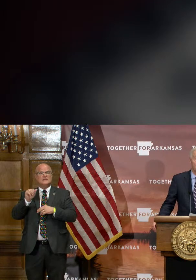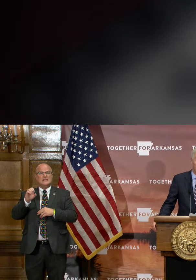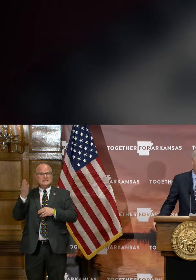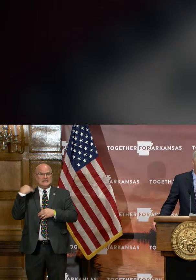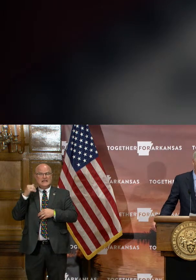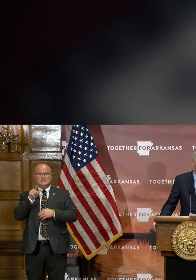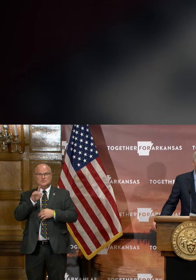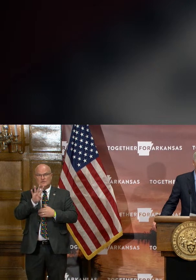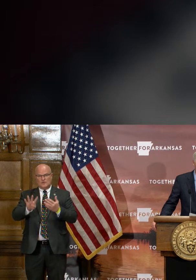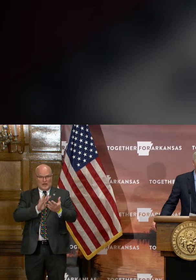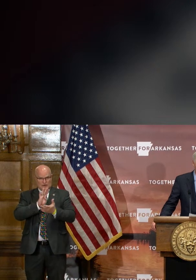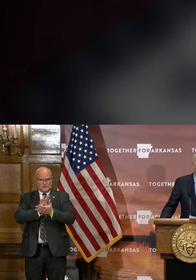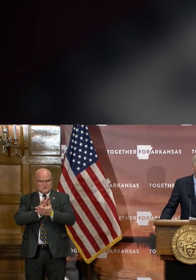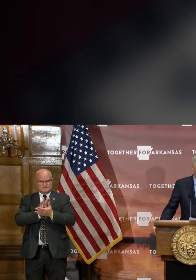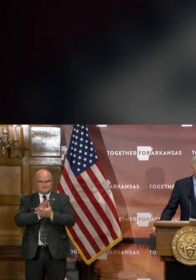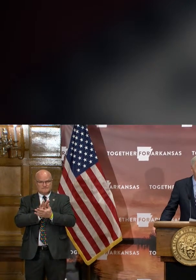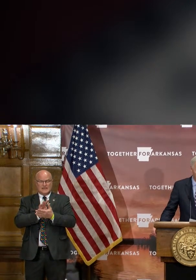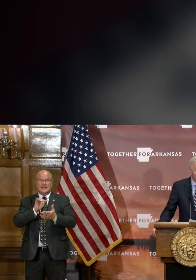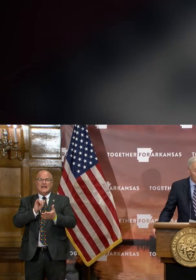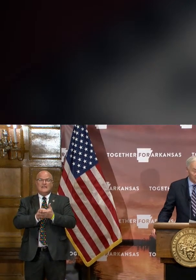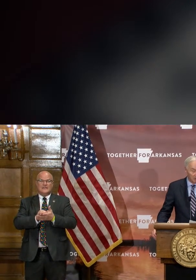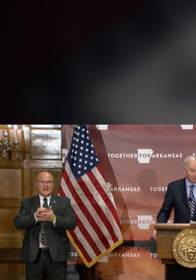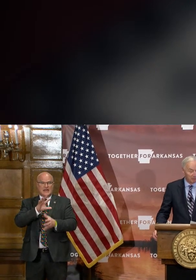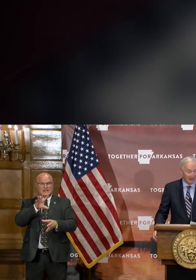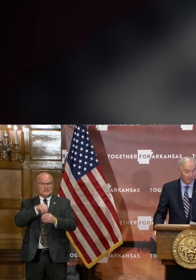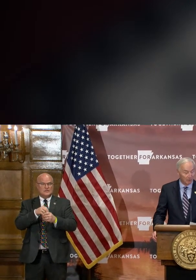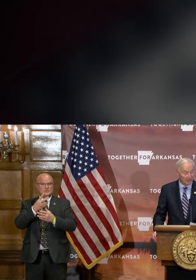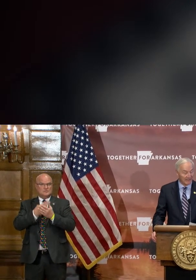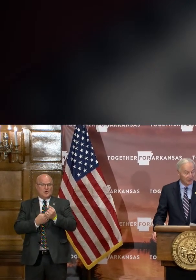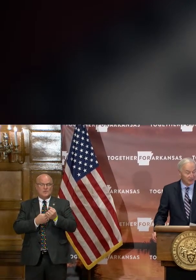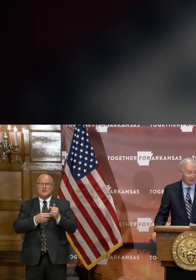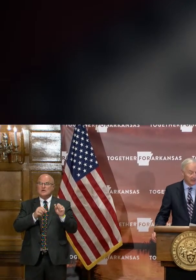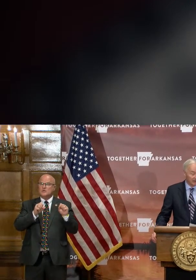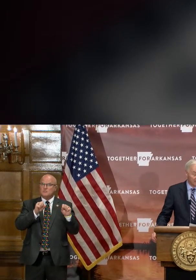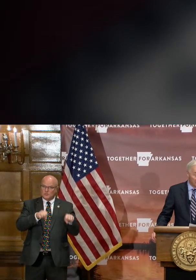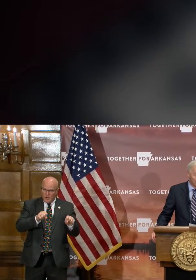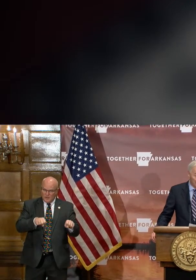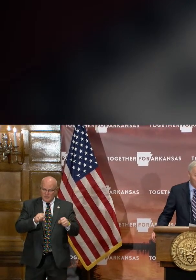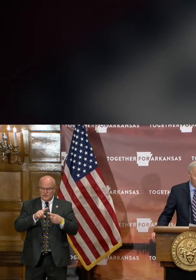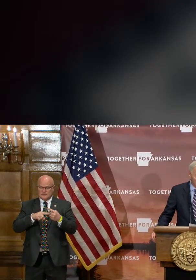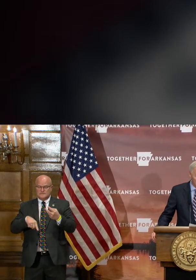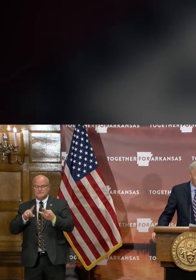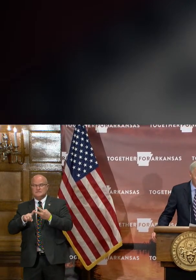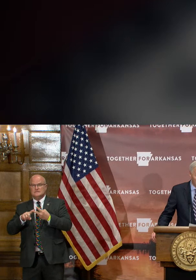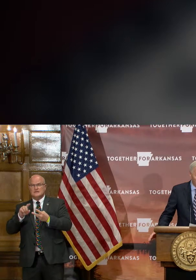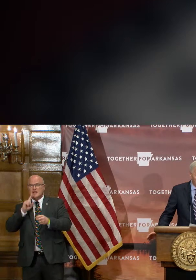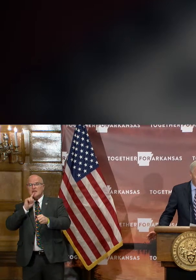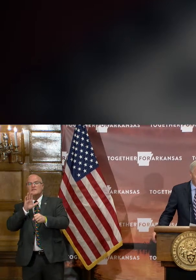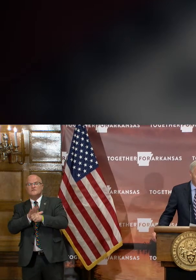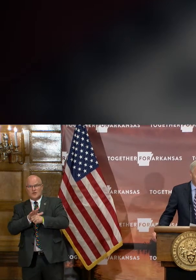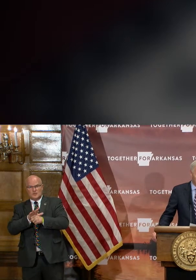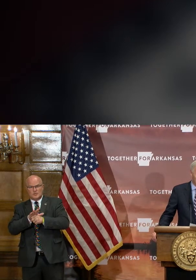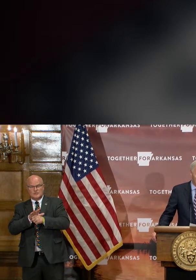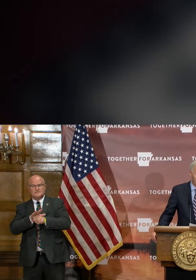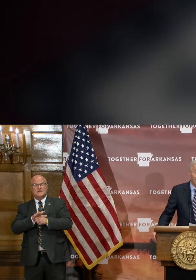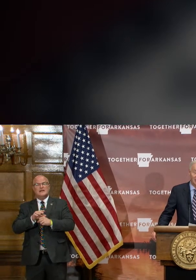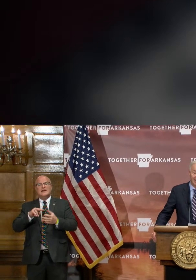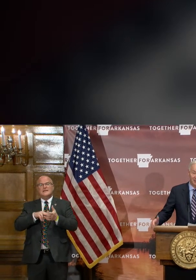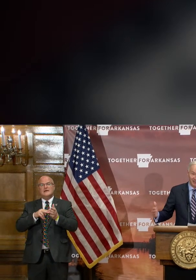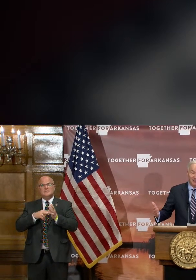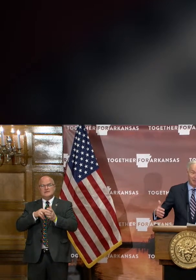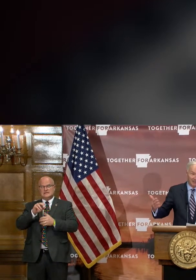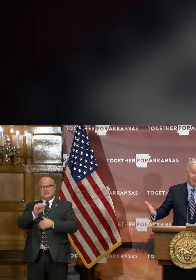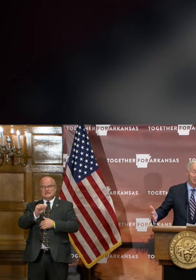last 24 hours. That includes both probable cases and confirmed cases, which means that our